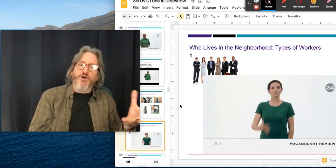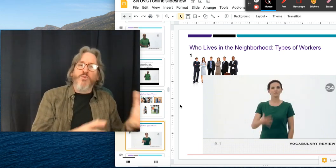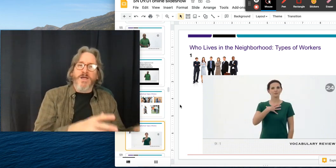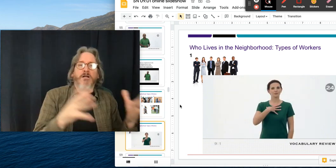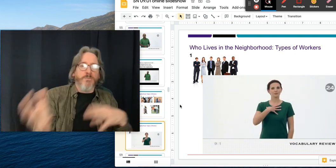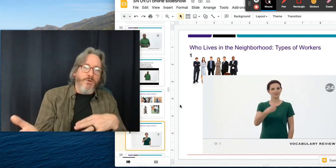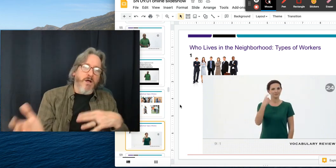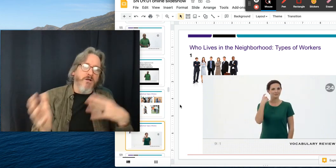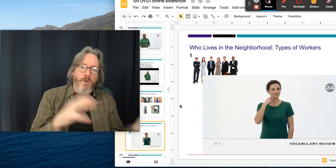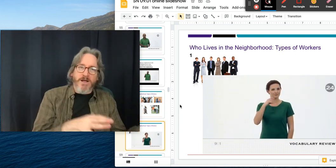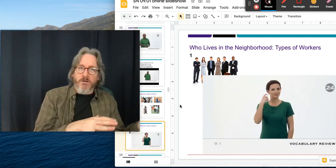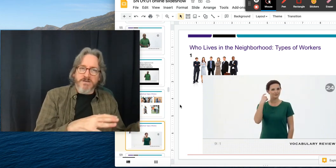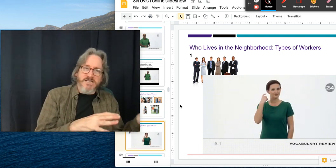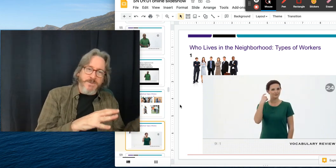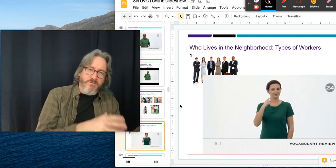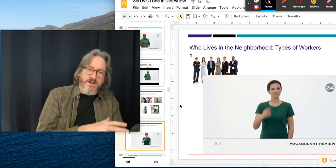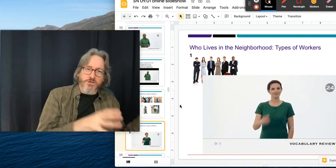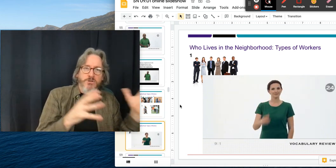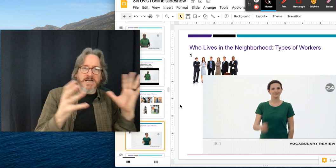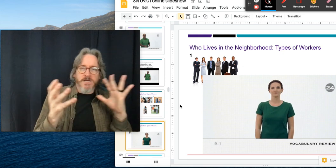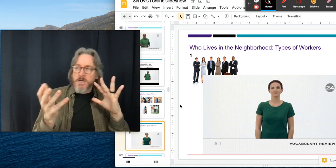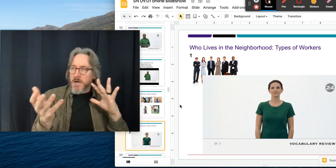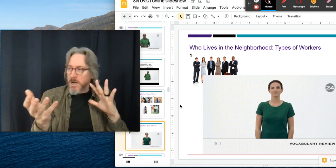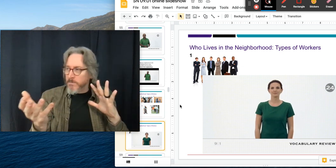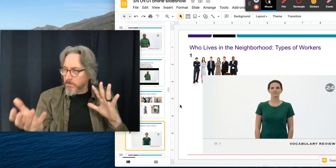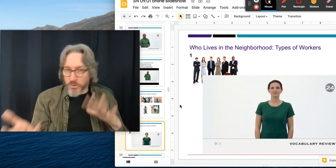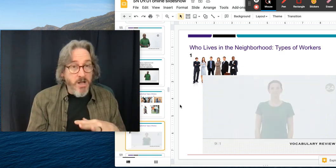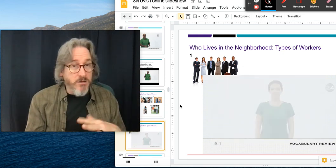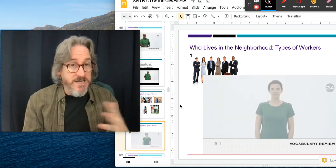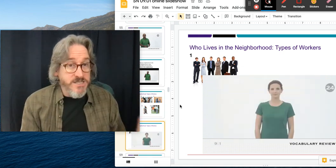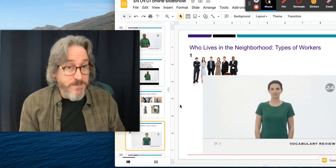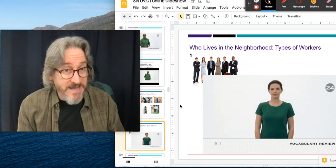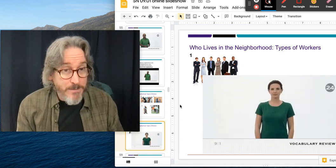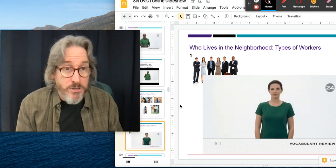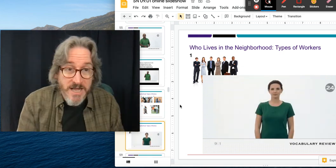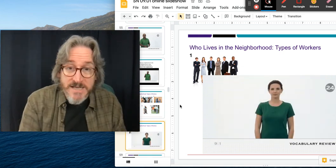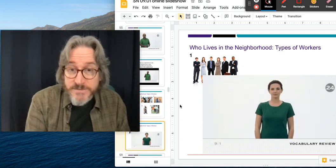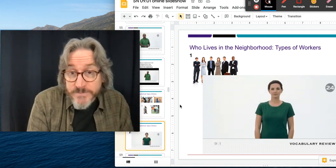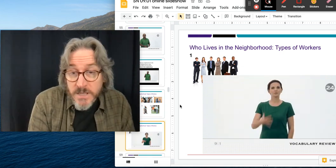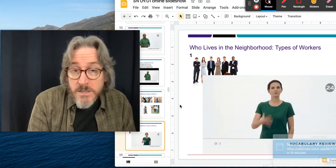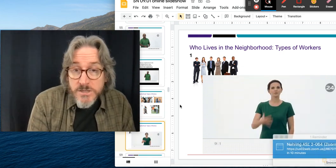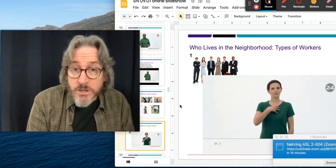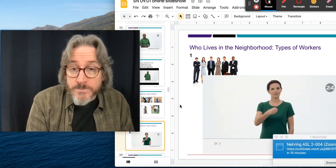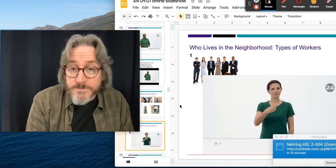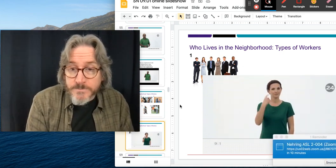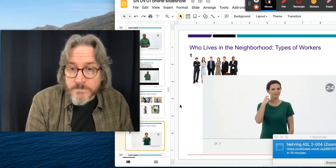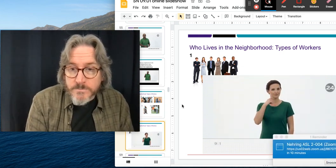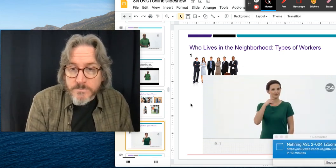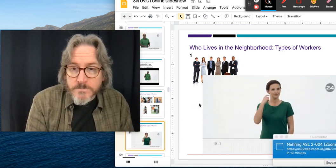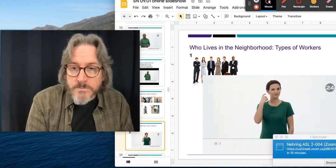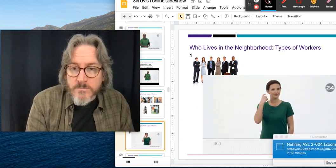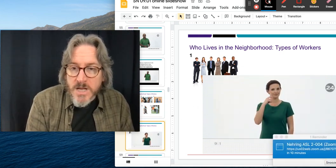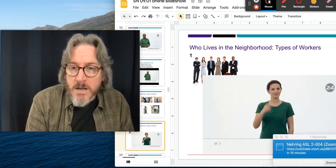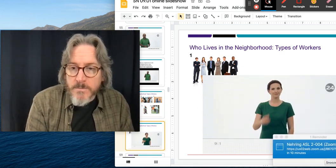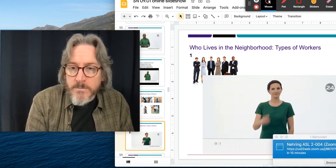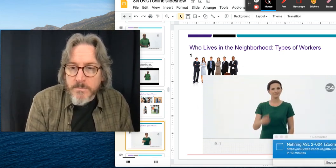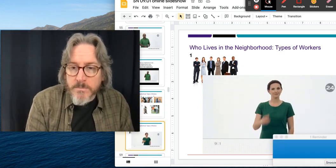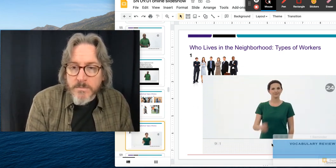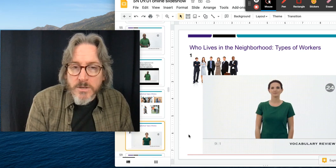You've probably heard white collar, blue collar. White collar tends to be professional class. Blue collar tends to be labor class. So